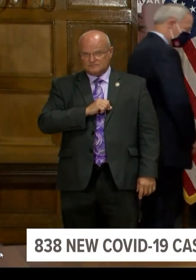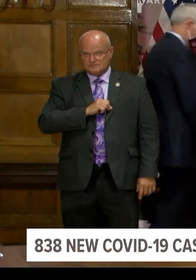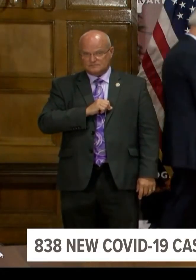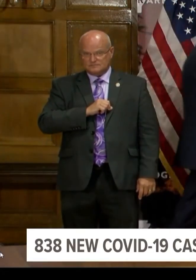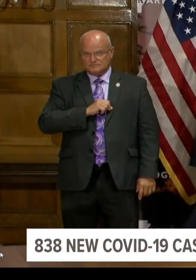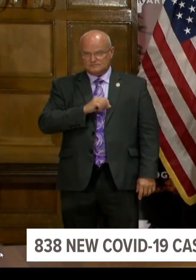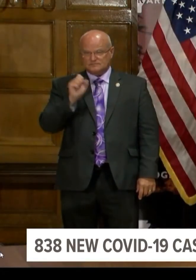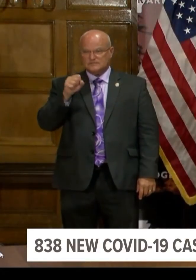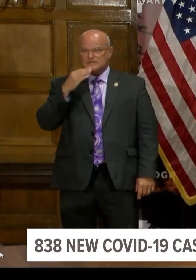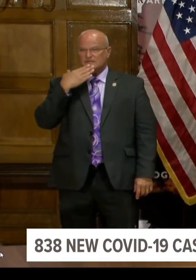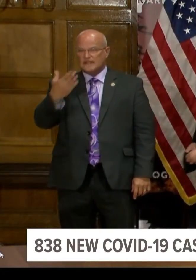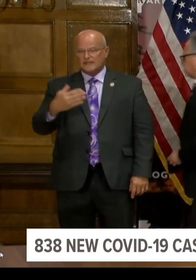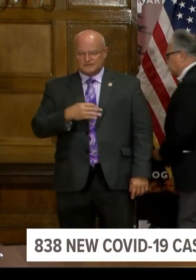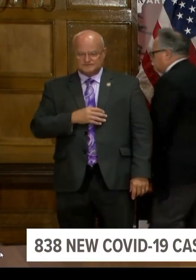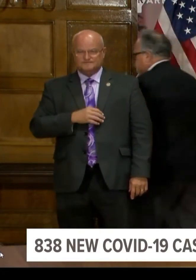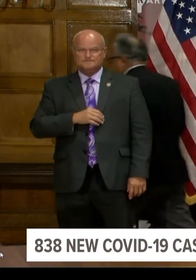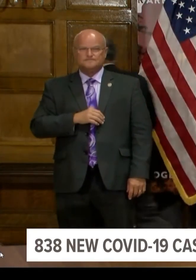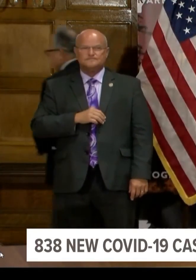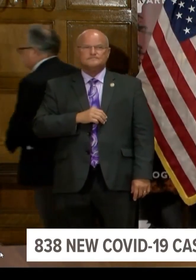Yes, sir. Thank you.